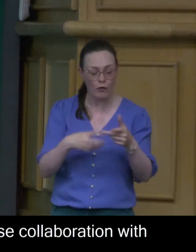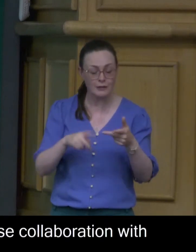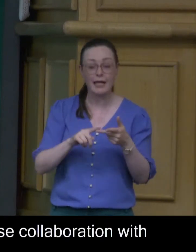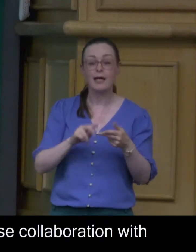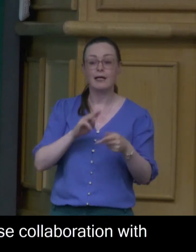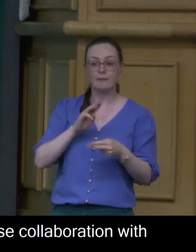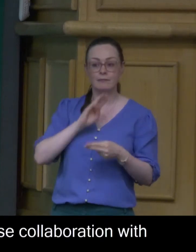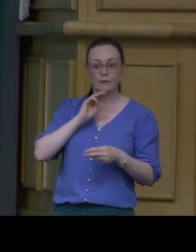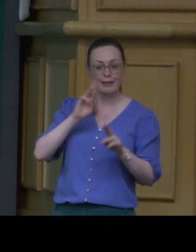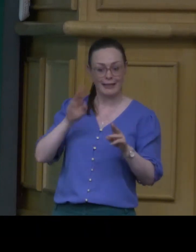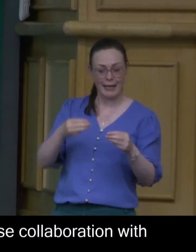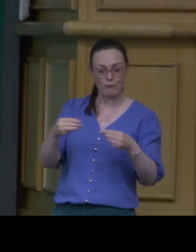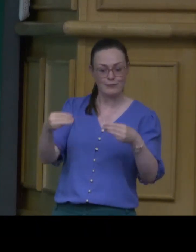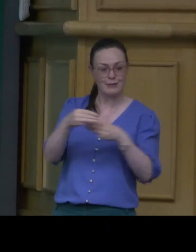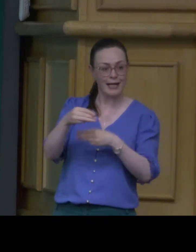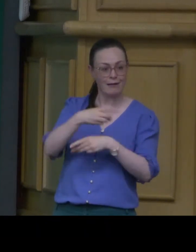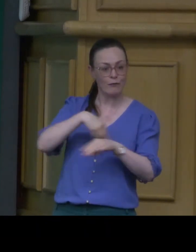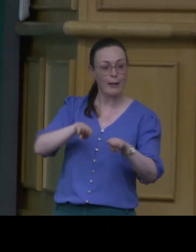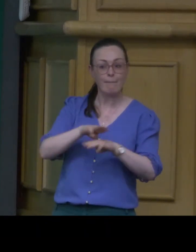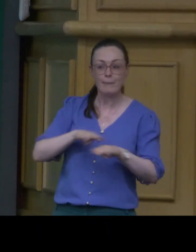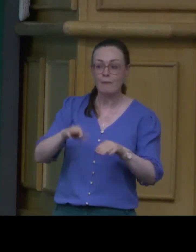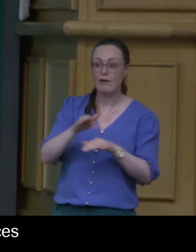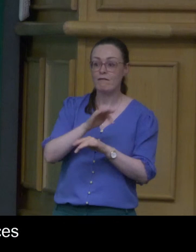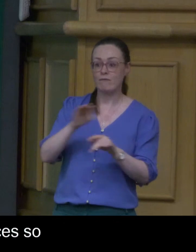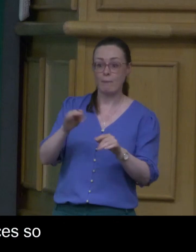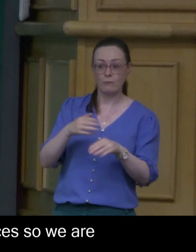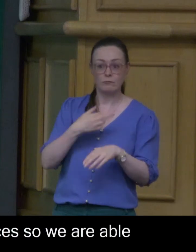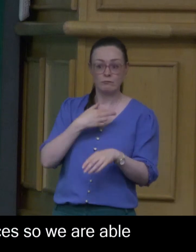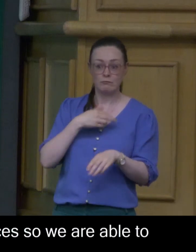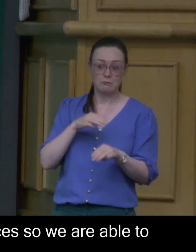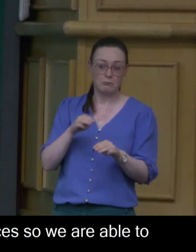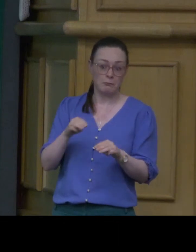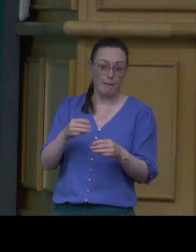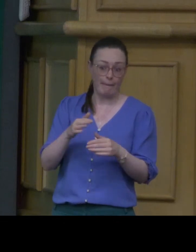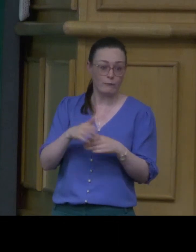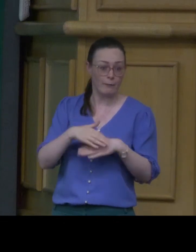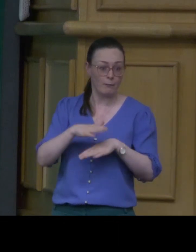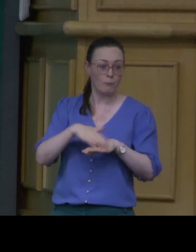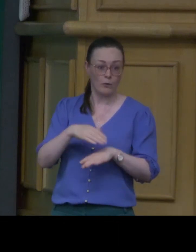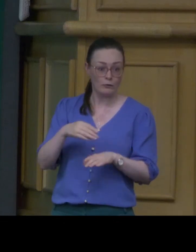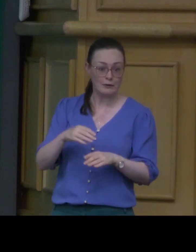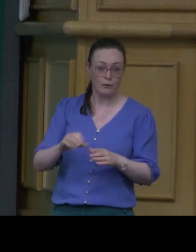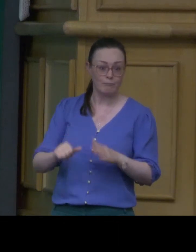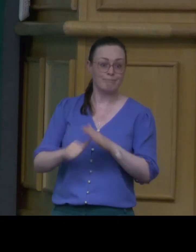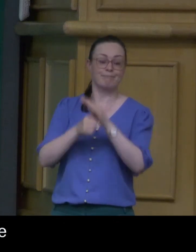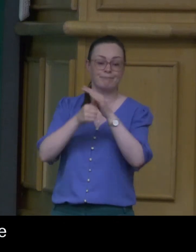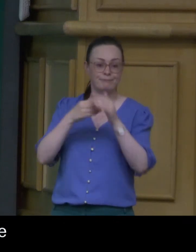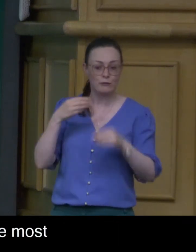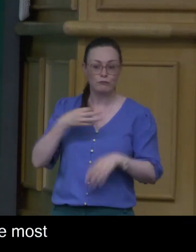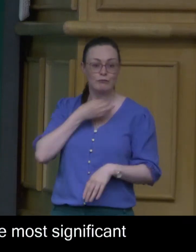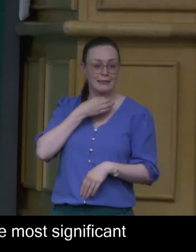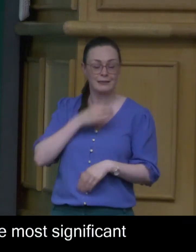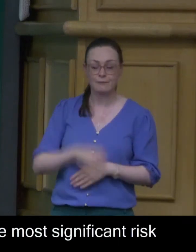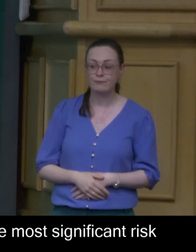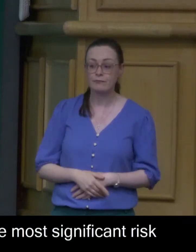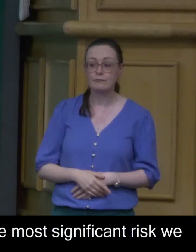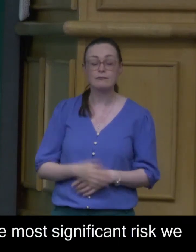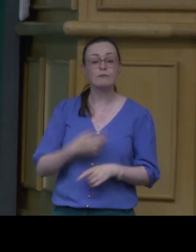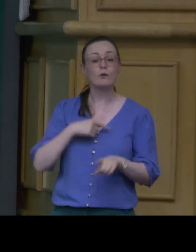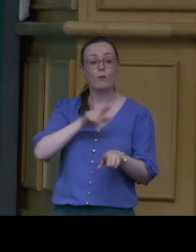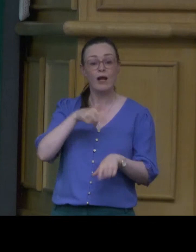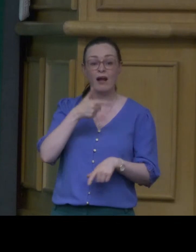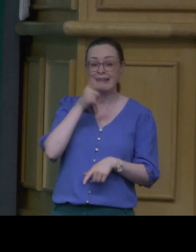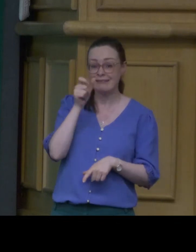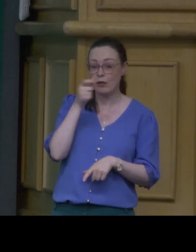that we're able to protect our people from what is probably the most significant risk we face. We're lucky by dint